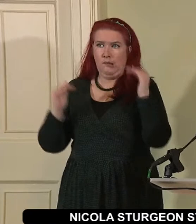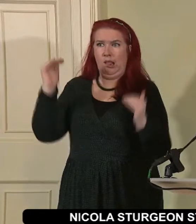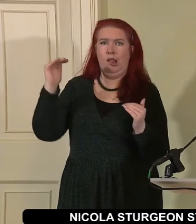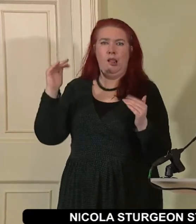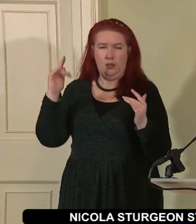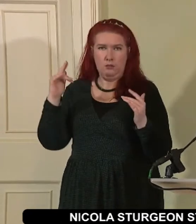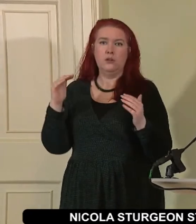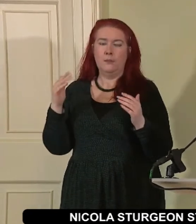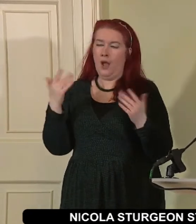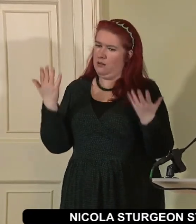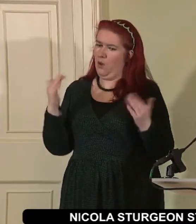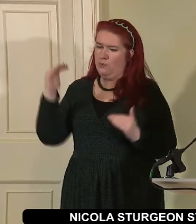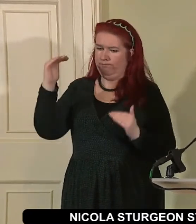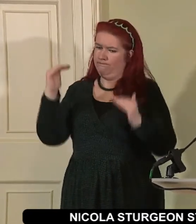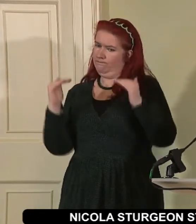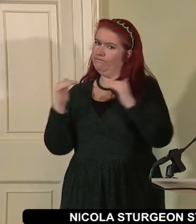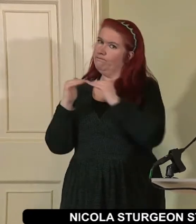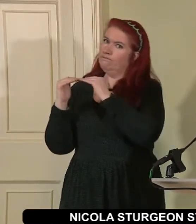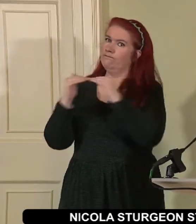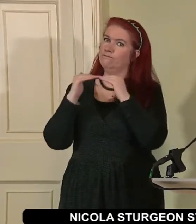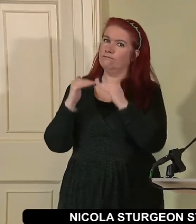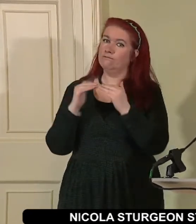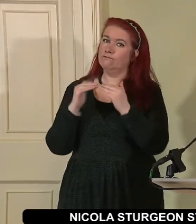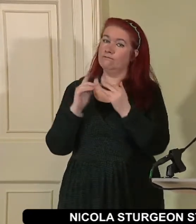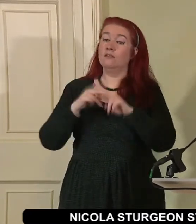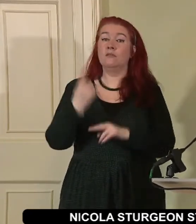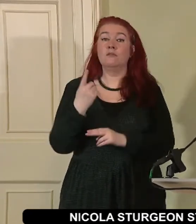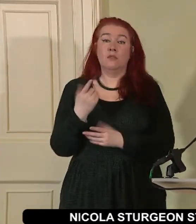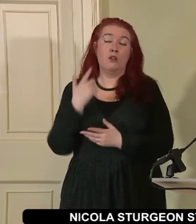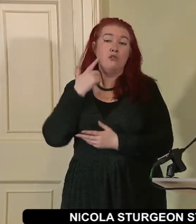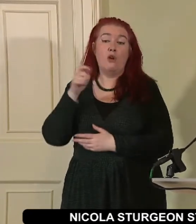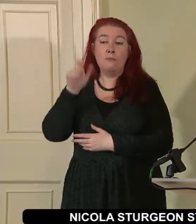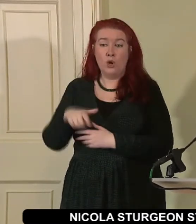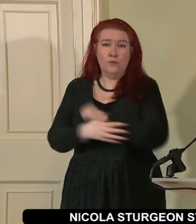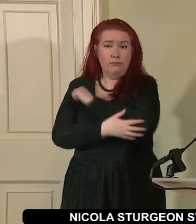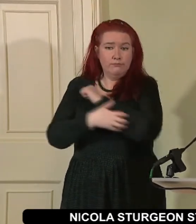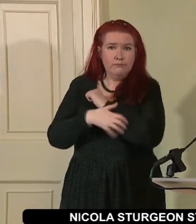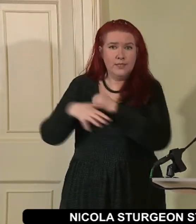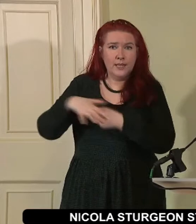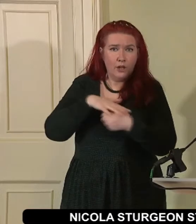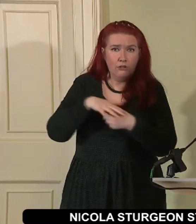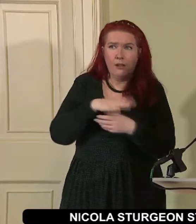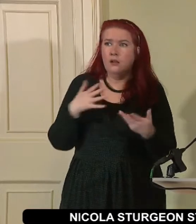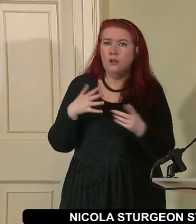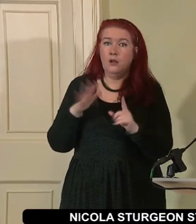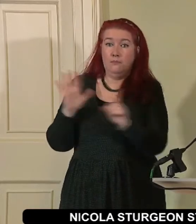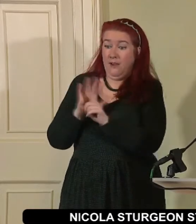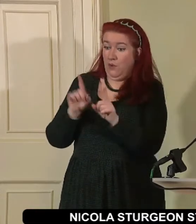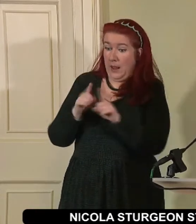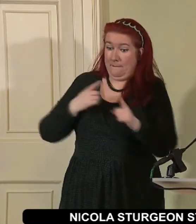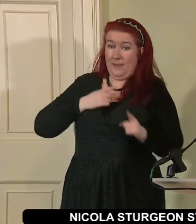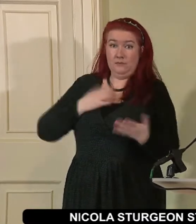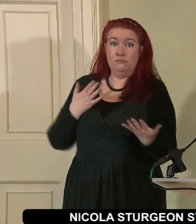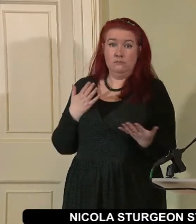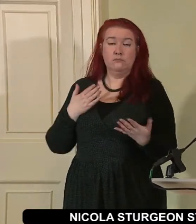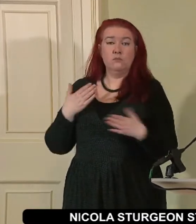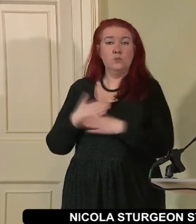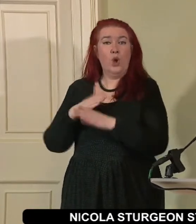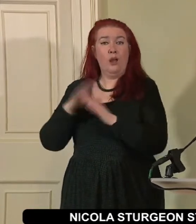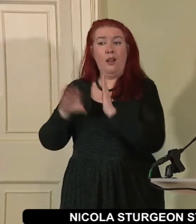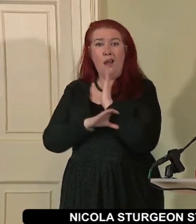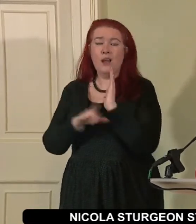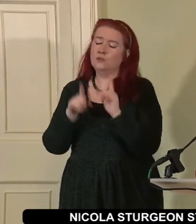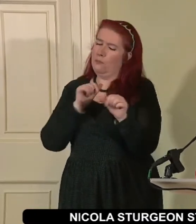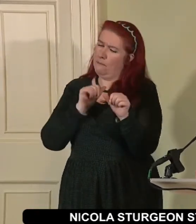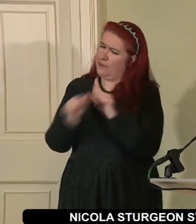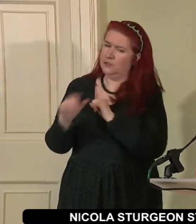much were on track to close that. If you're a young person from a deprived background or a background like the one I come from, you've got a better chance than you've ever